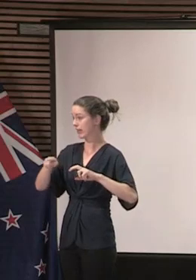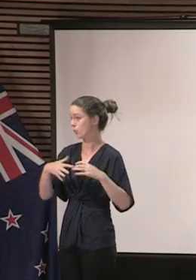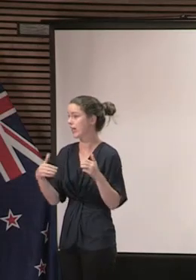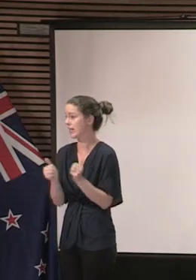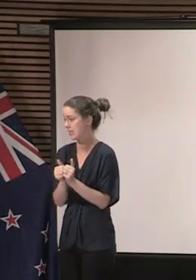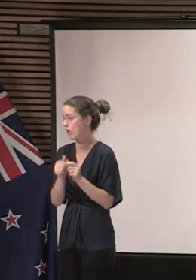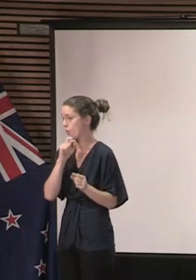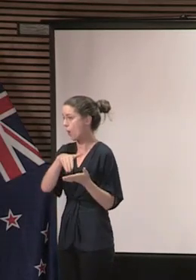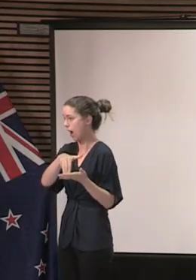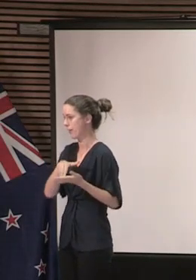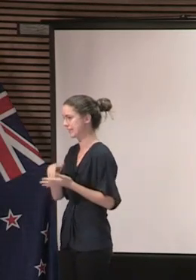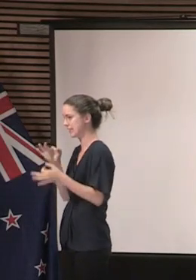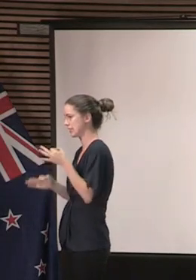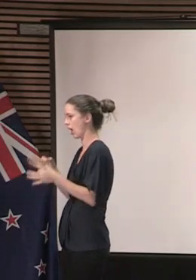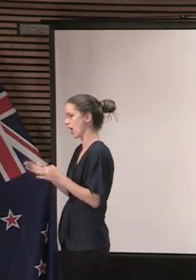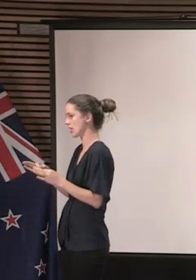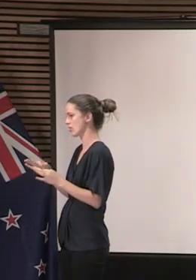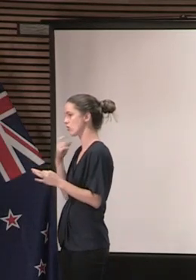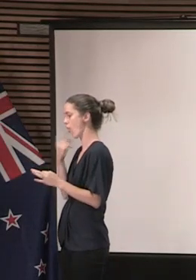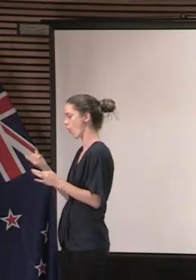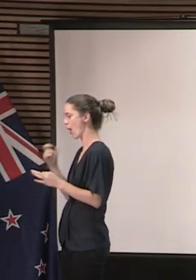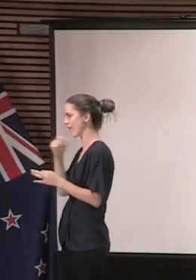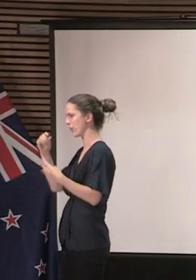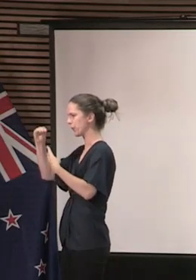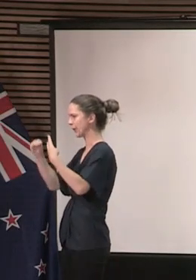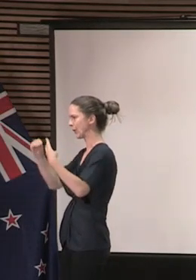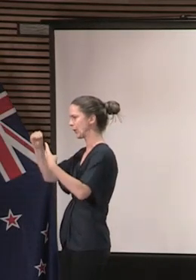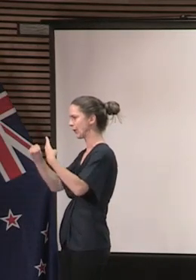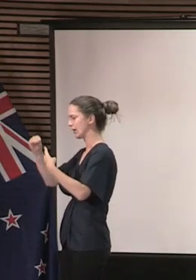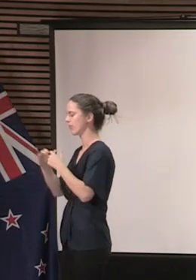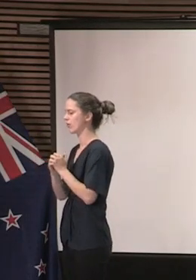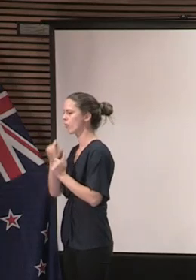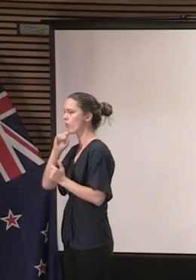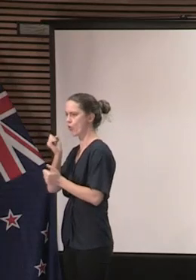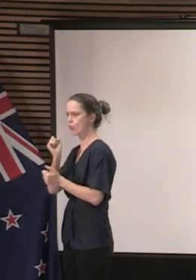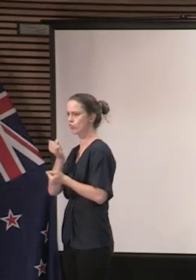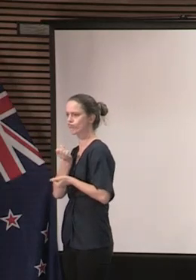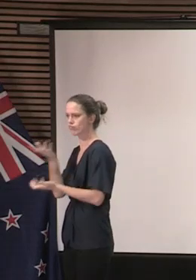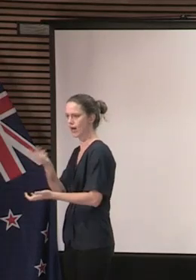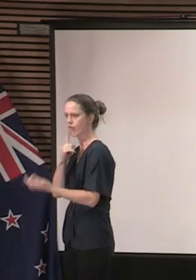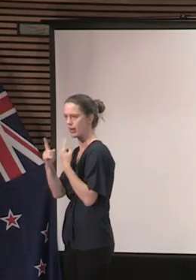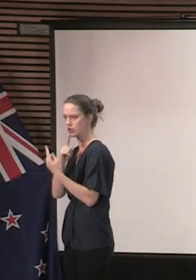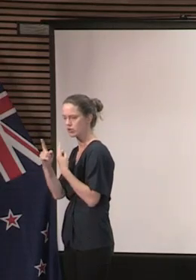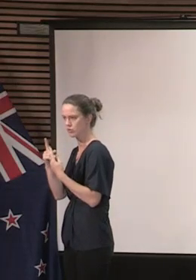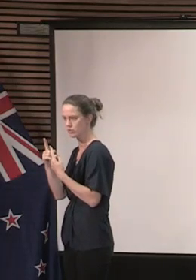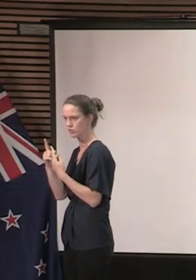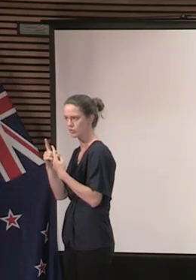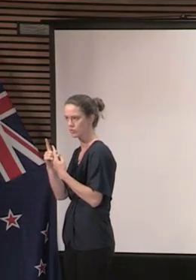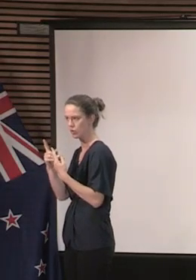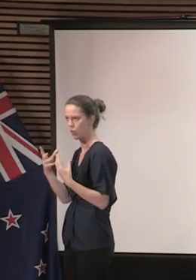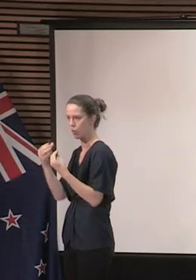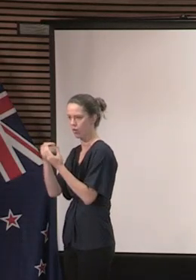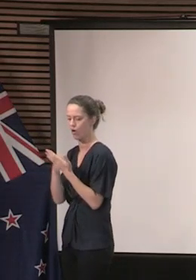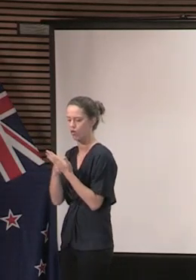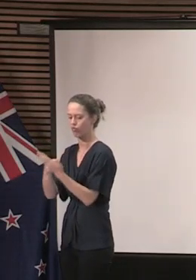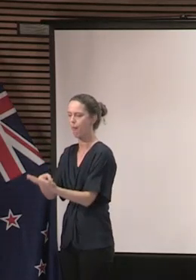and will help inform the decision by Cabinet tomorrow, and we will be able to release that in addition to the report by Dr. Verrill.